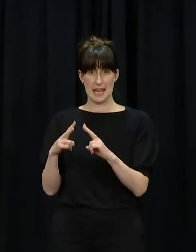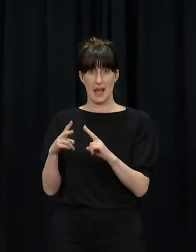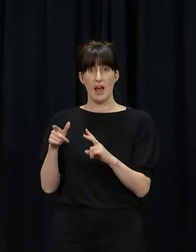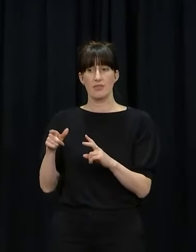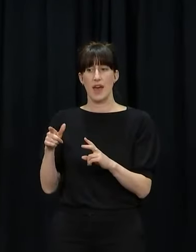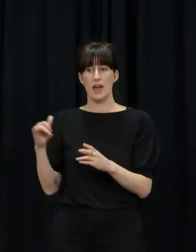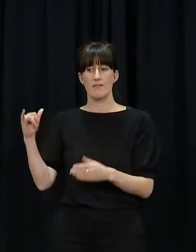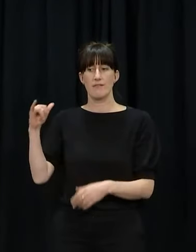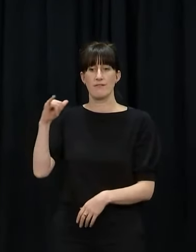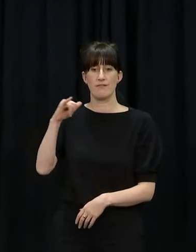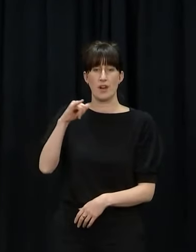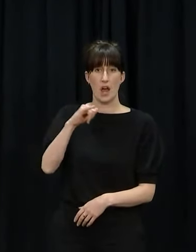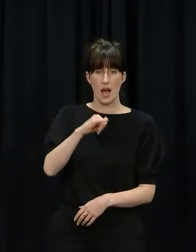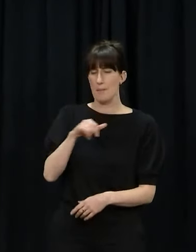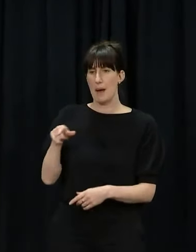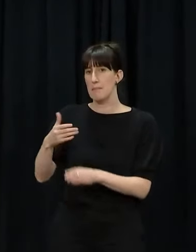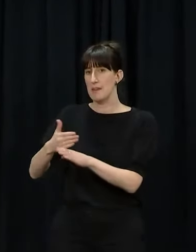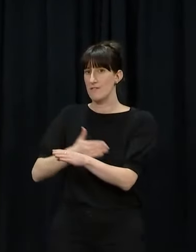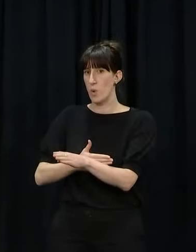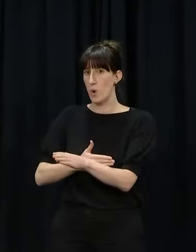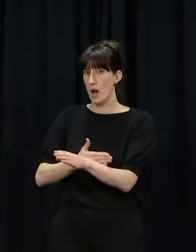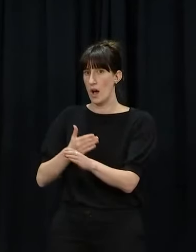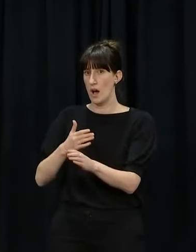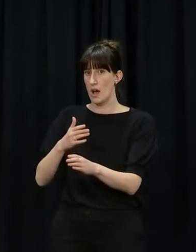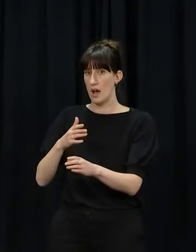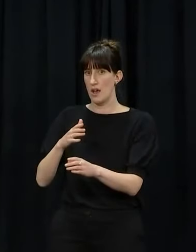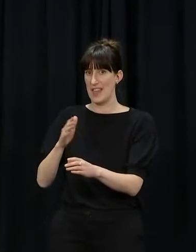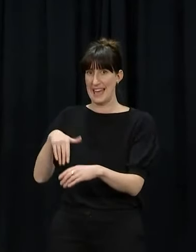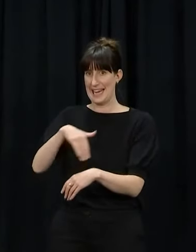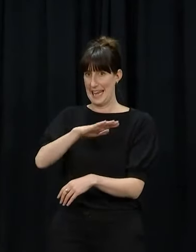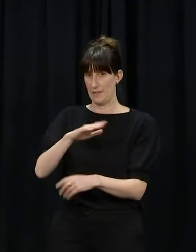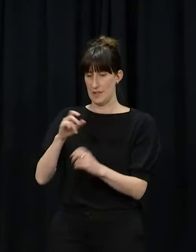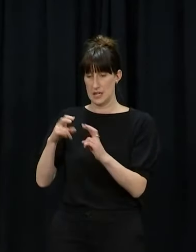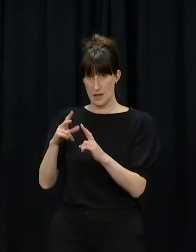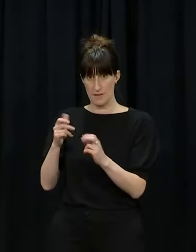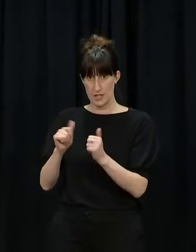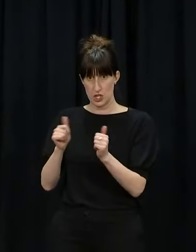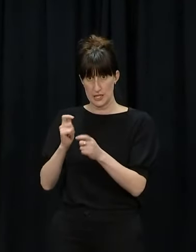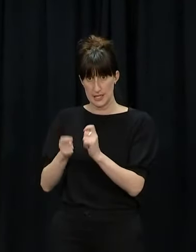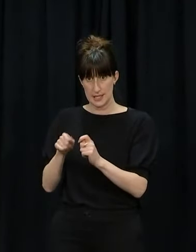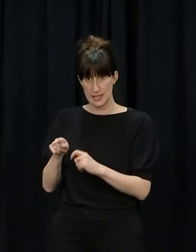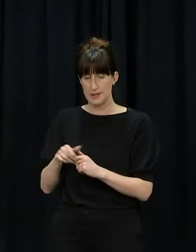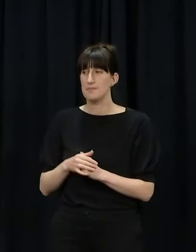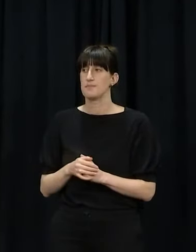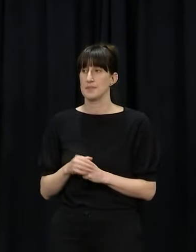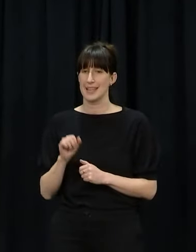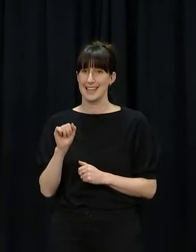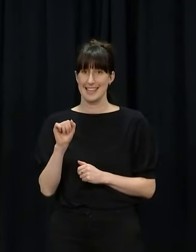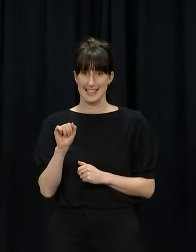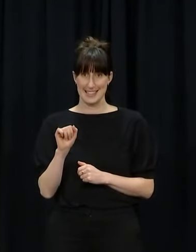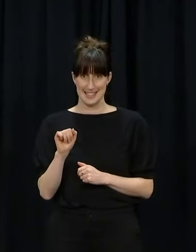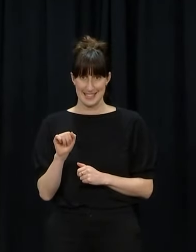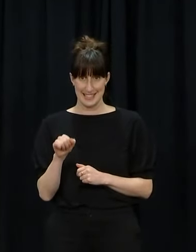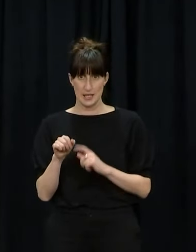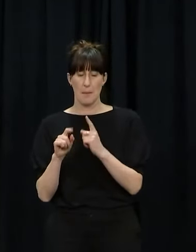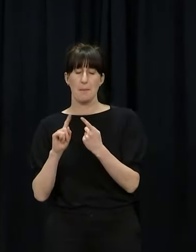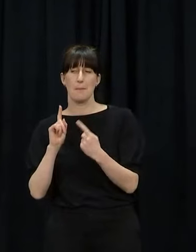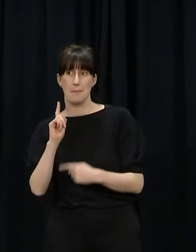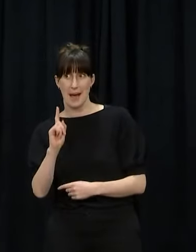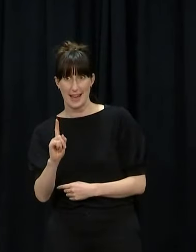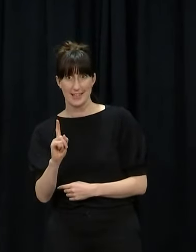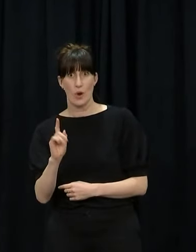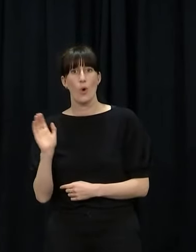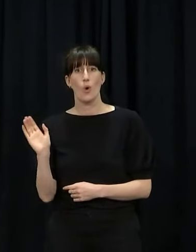the pre-departure requirements we set for every other traveller, but because in Sydney they were A,